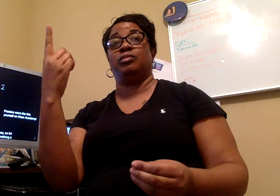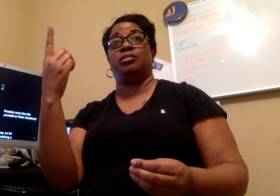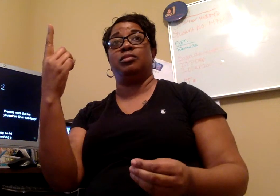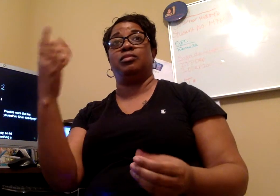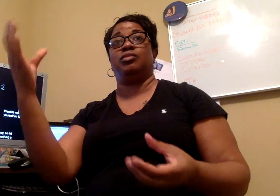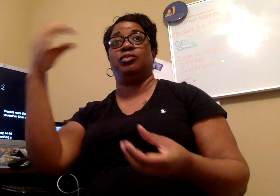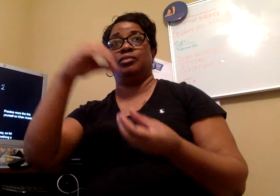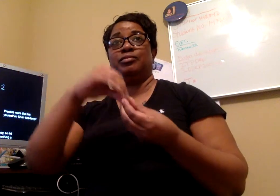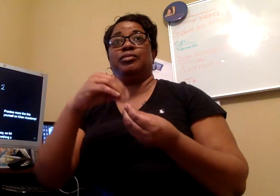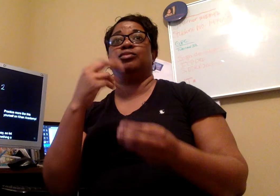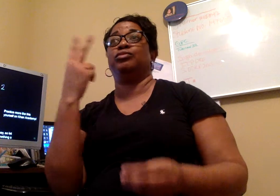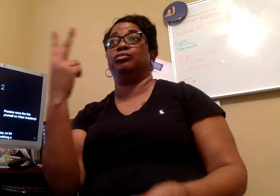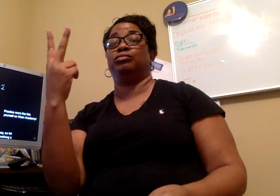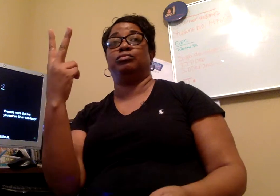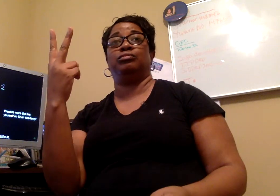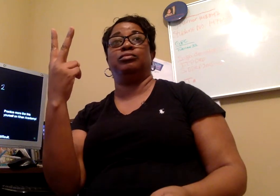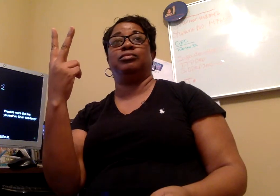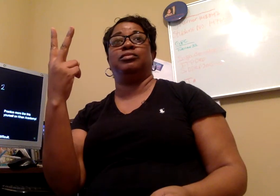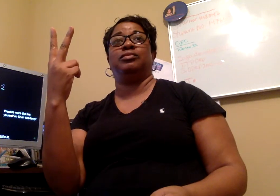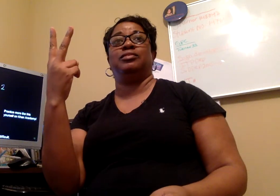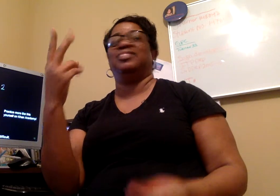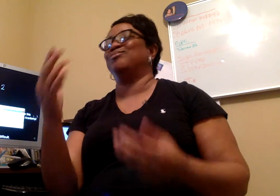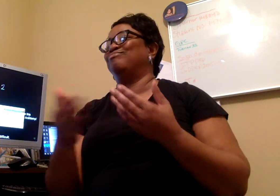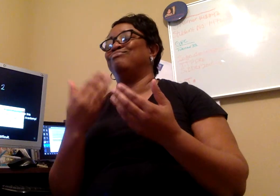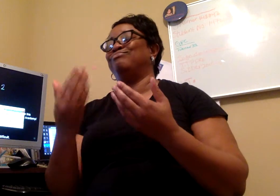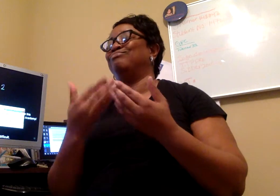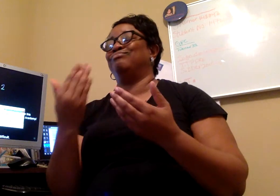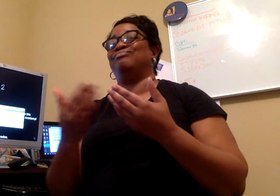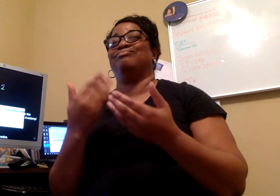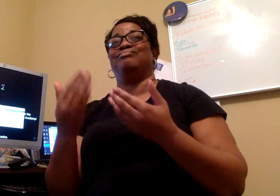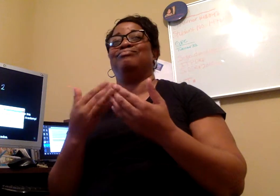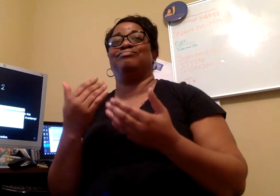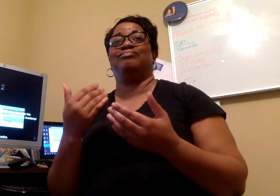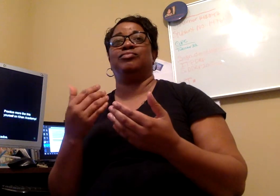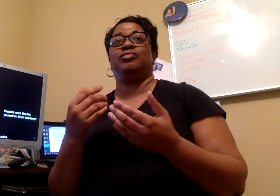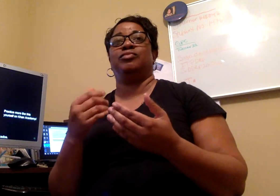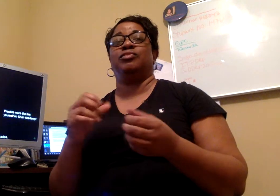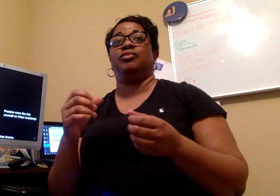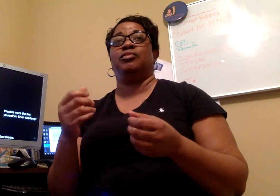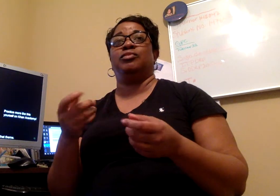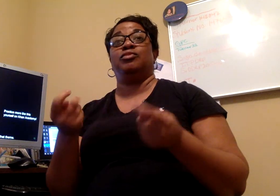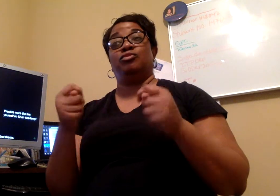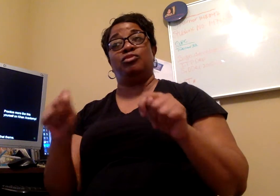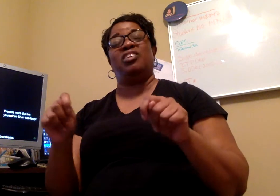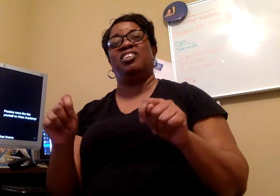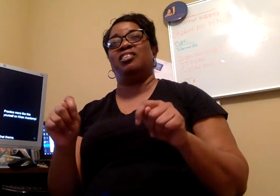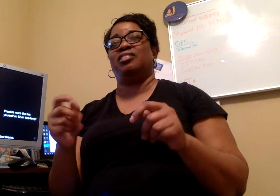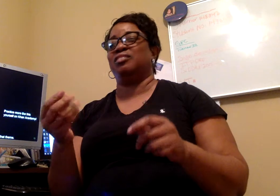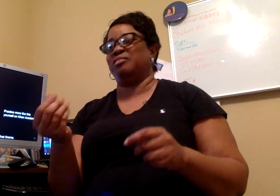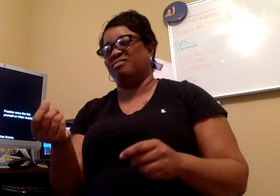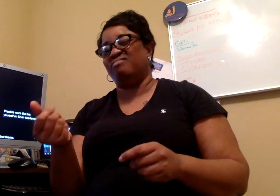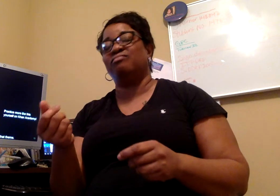was too easy. So let me give you something a little bit more difficult. I like the avocados. I might stick with that